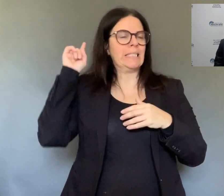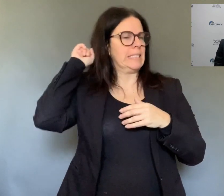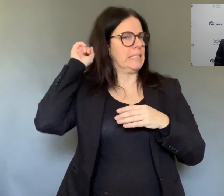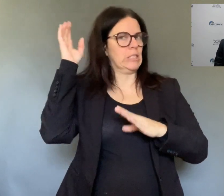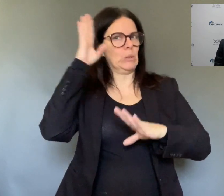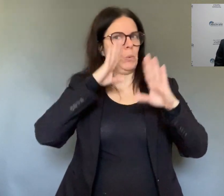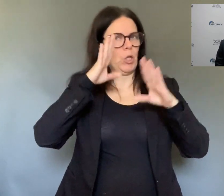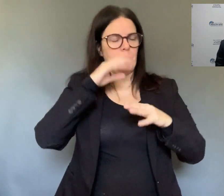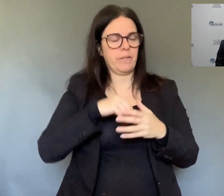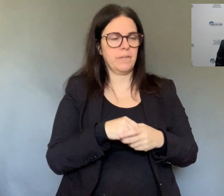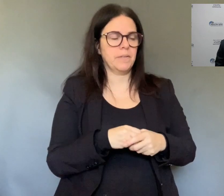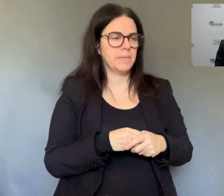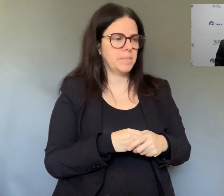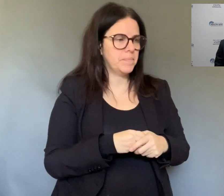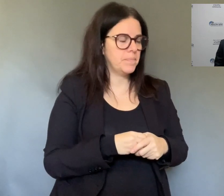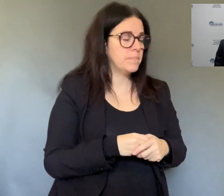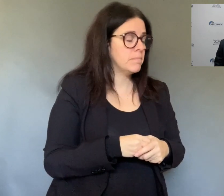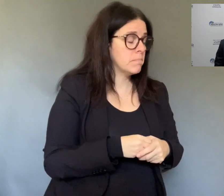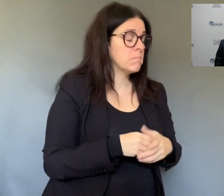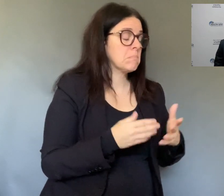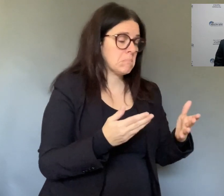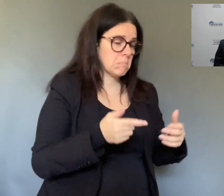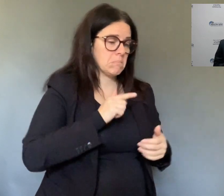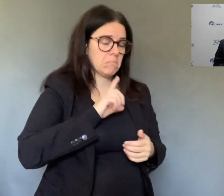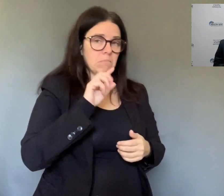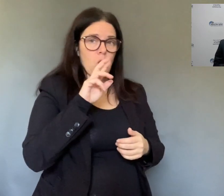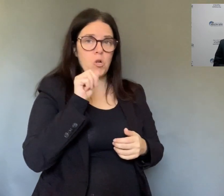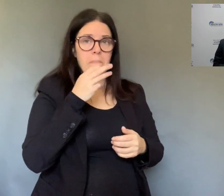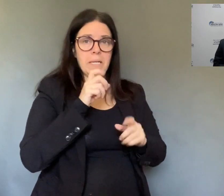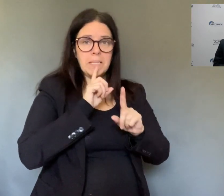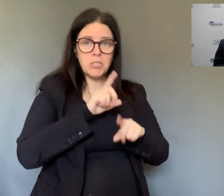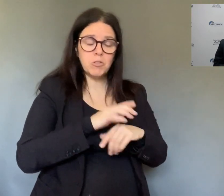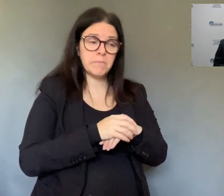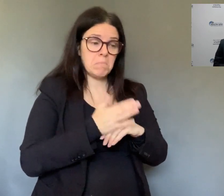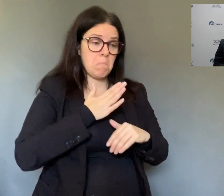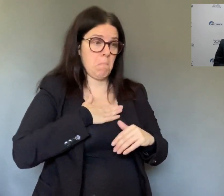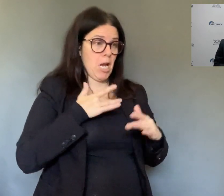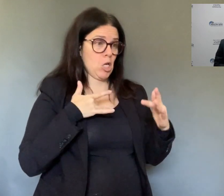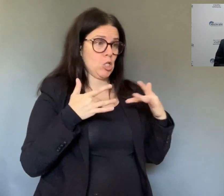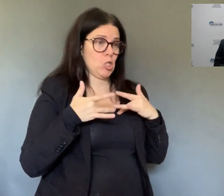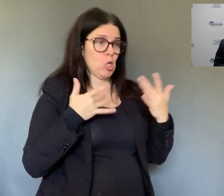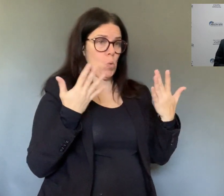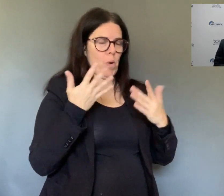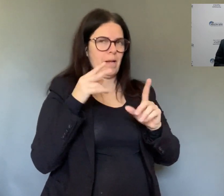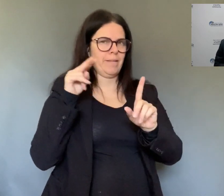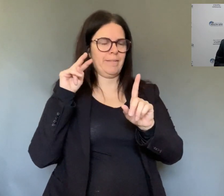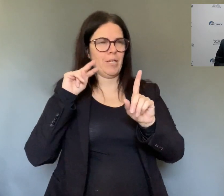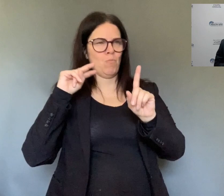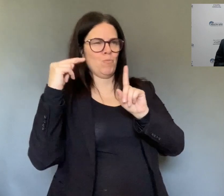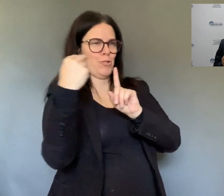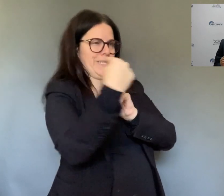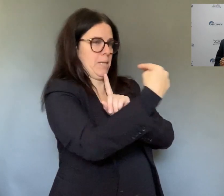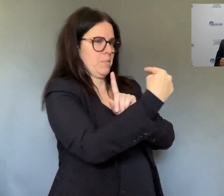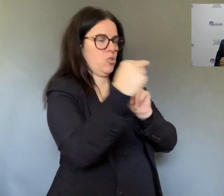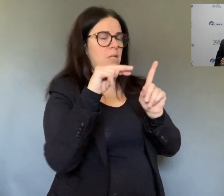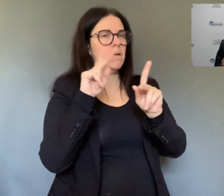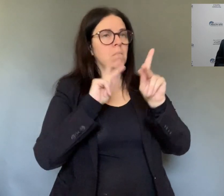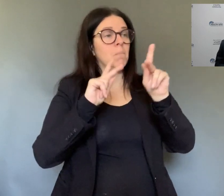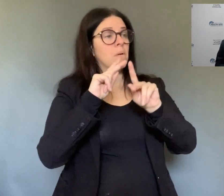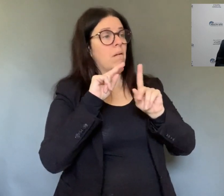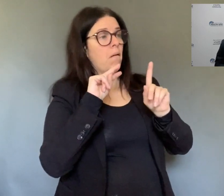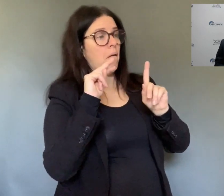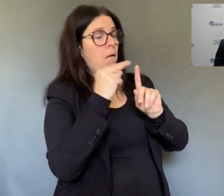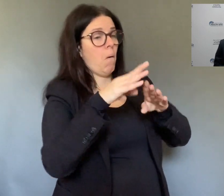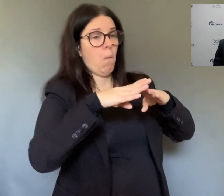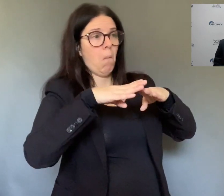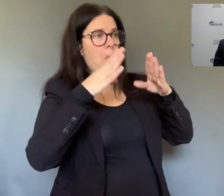the perception, and I think that's what I am trying to address is people need to know what this means. It